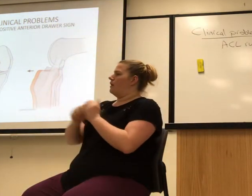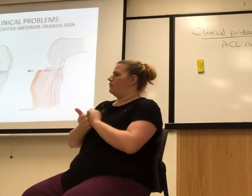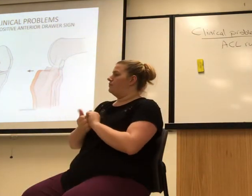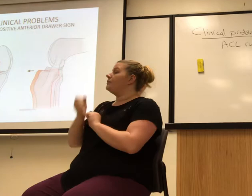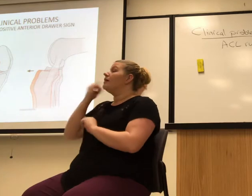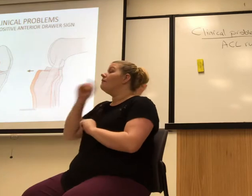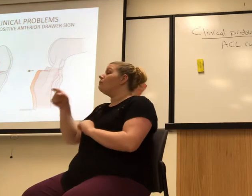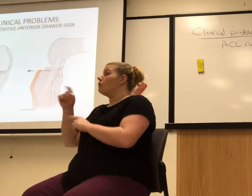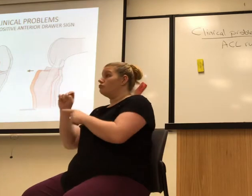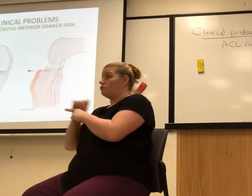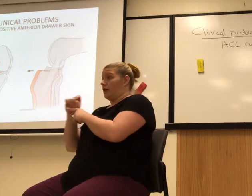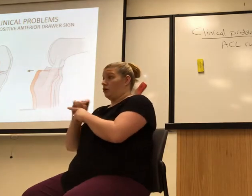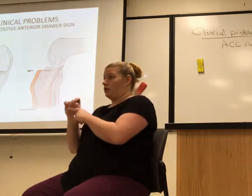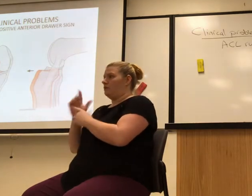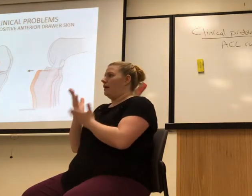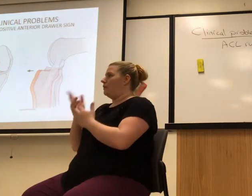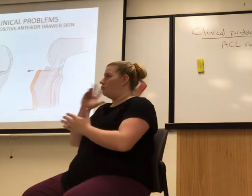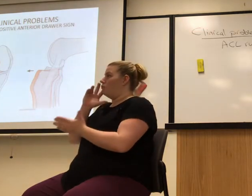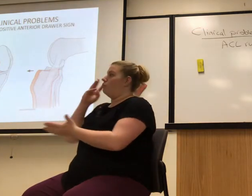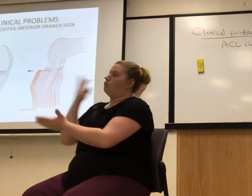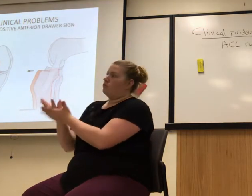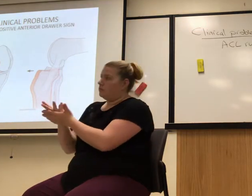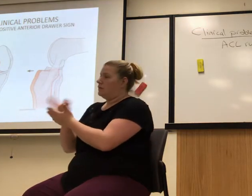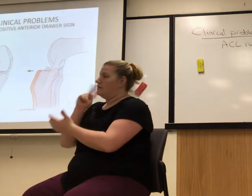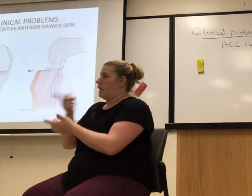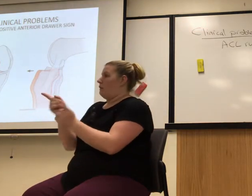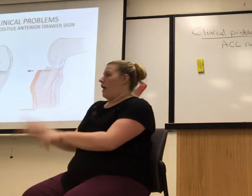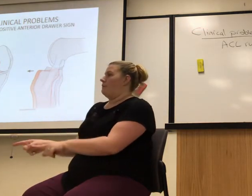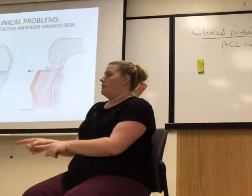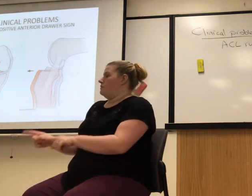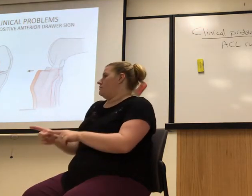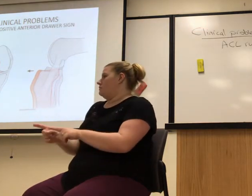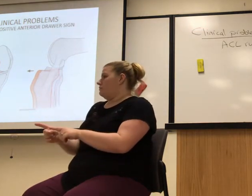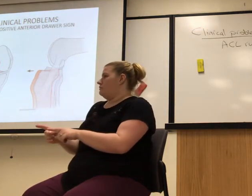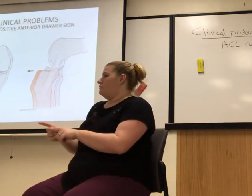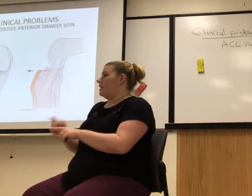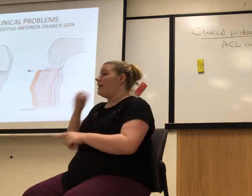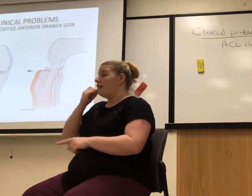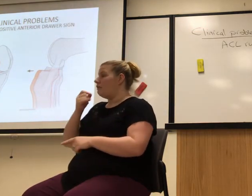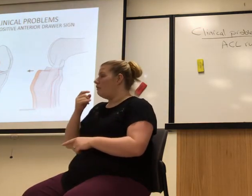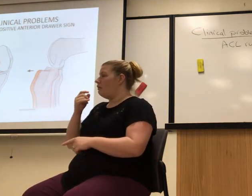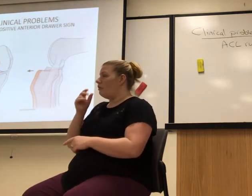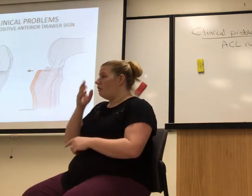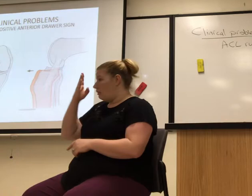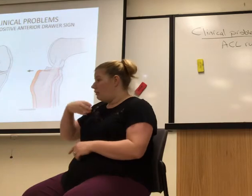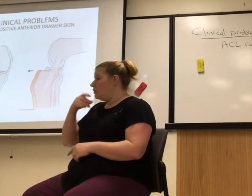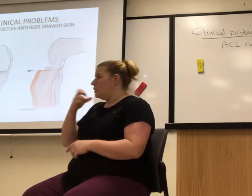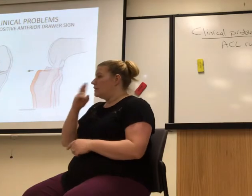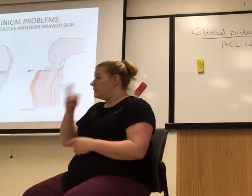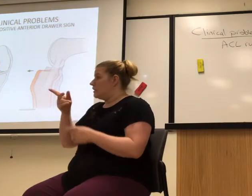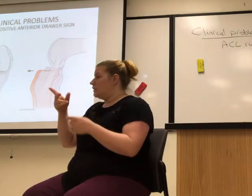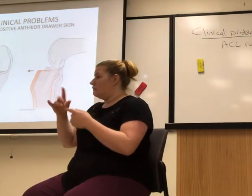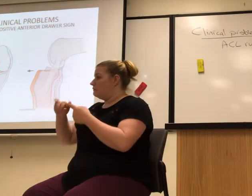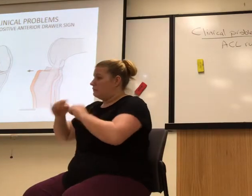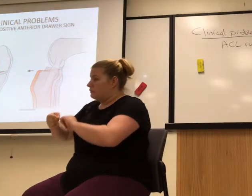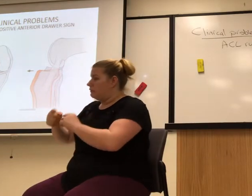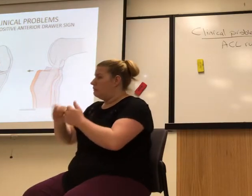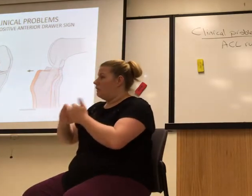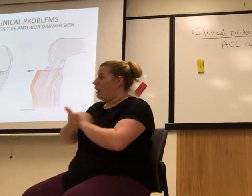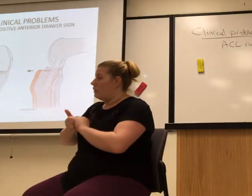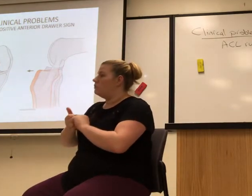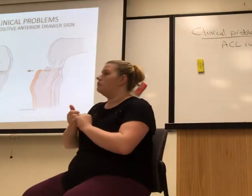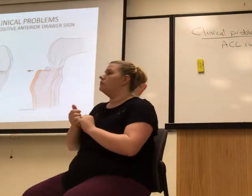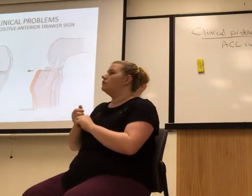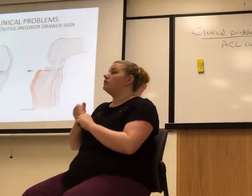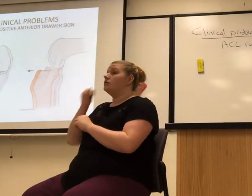trainer, you're on the field, maybe you saw it happen, you can kind of deduce. Or if you didn't see it happen, you have to do all these tests. Again, if you want to be a